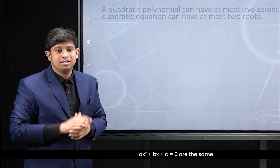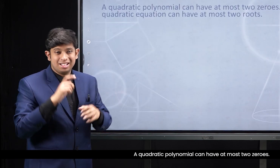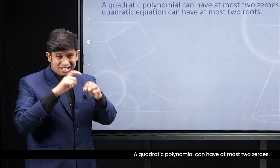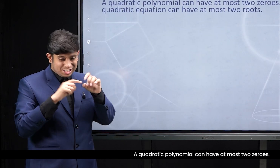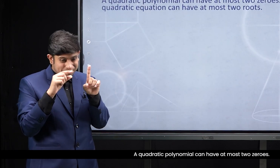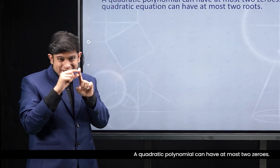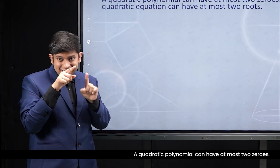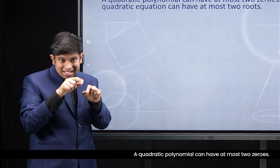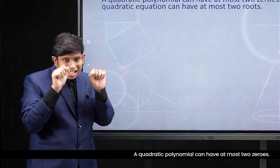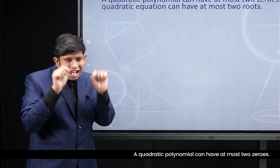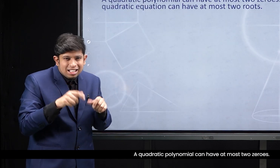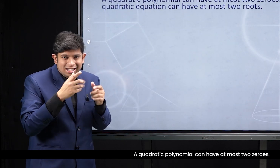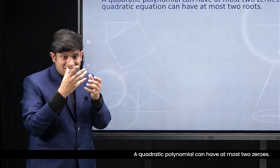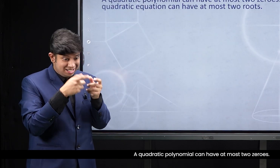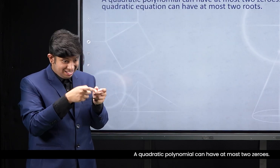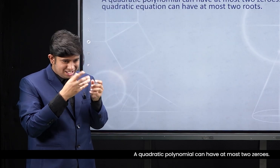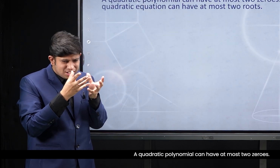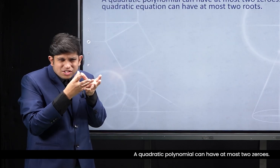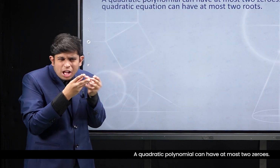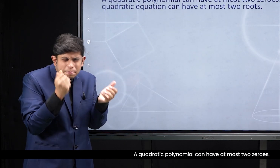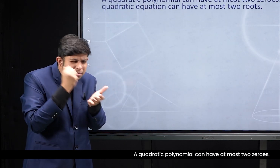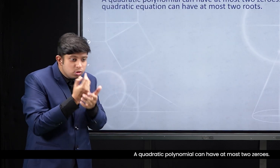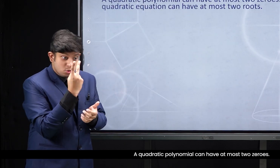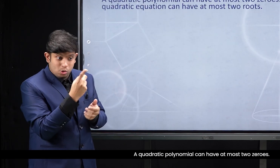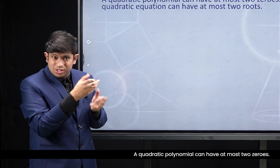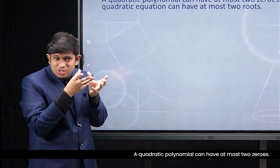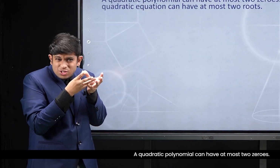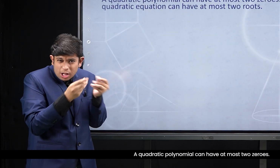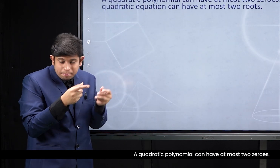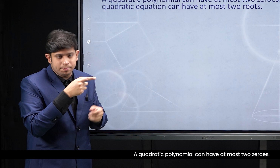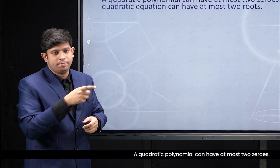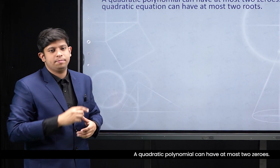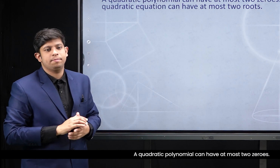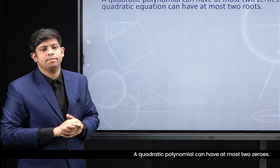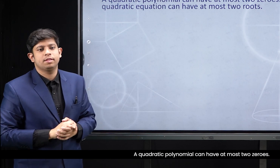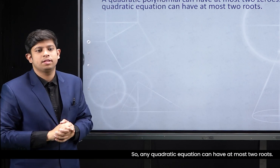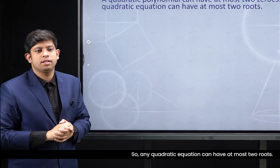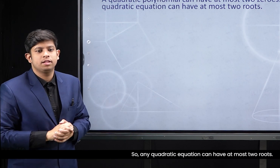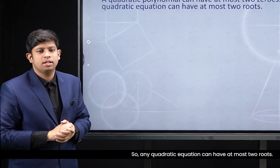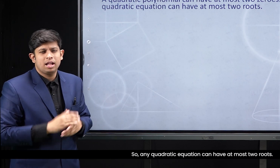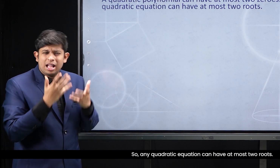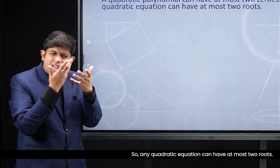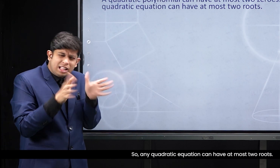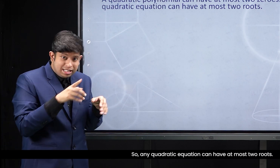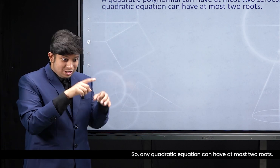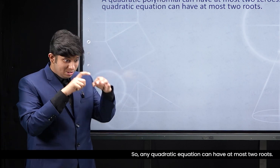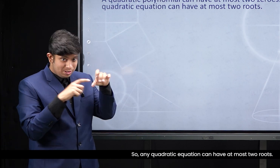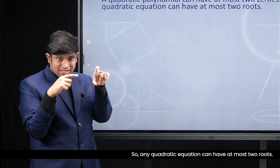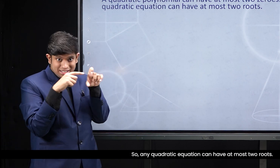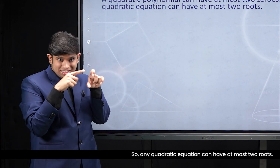A quadratic polynomial can have at most two zeros. So, any quadratic equation can